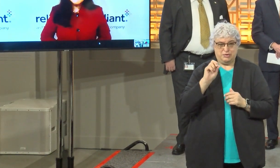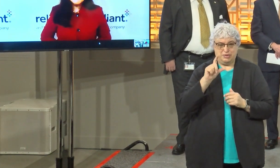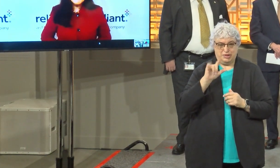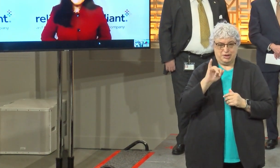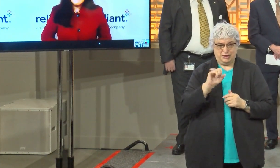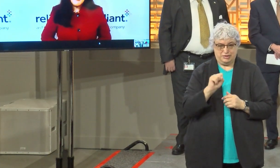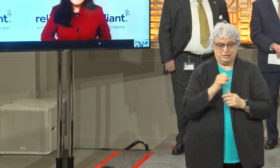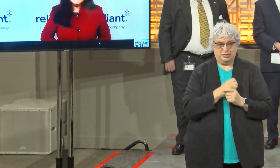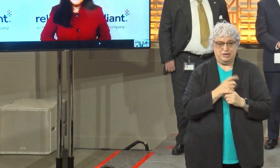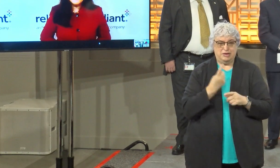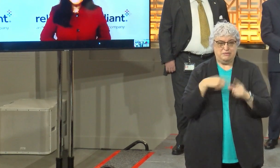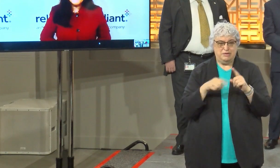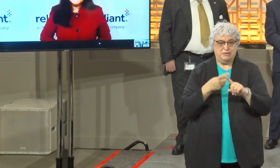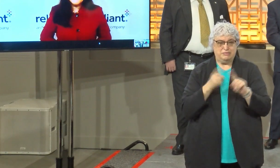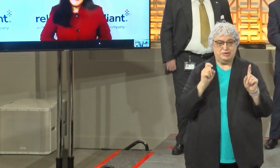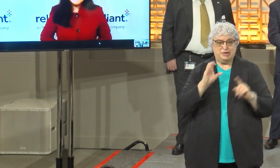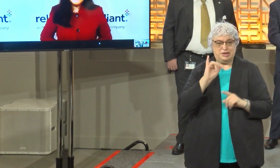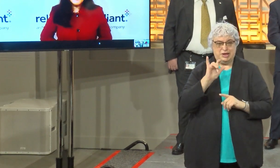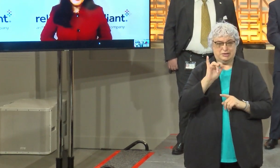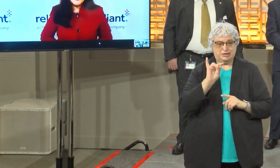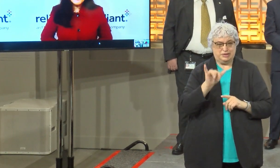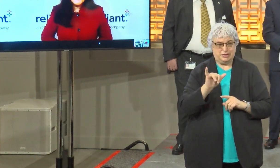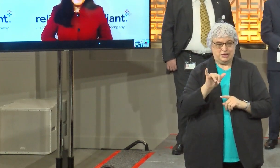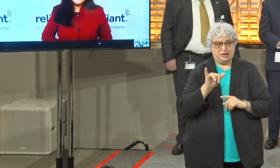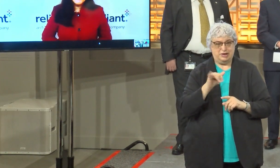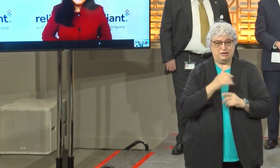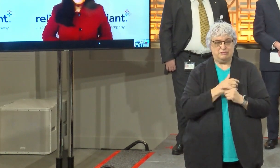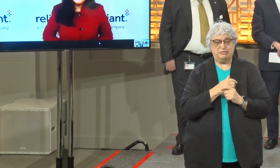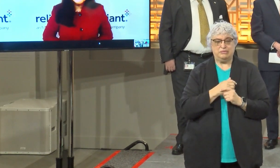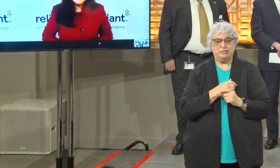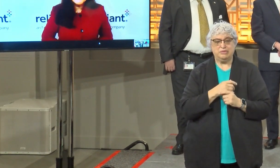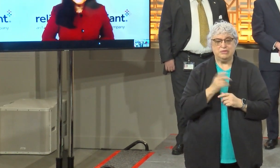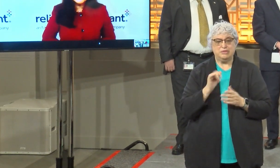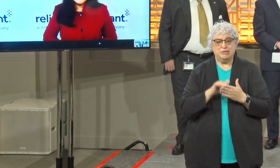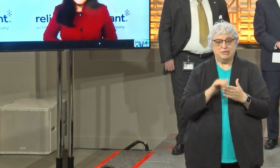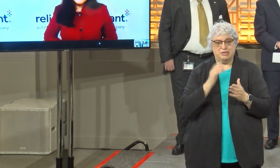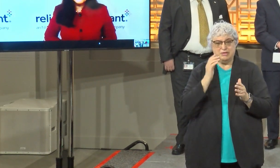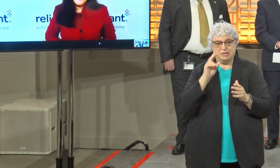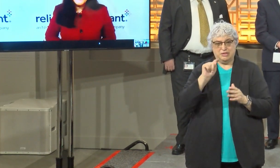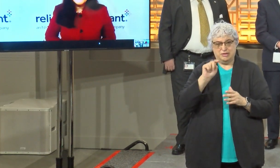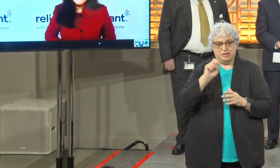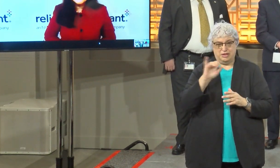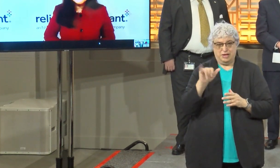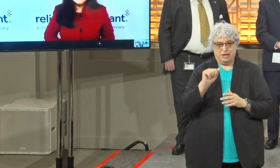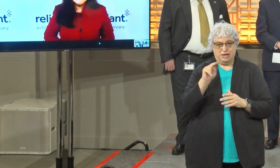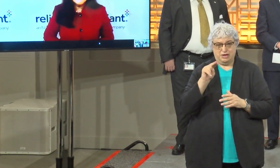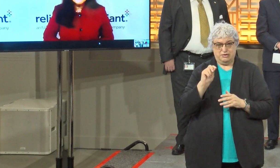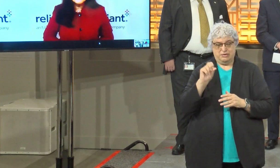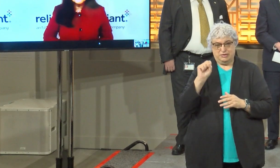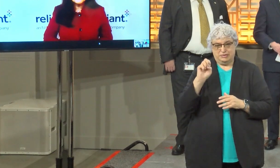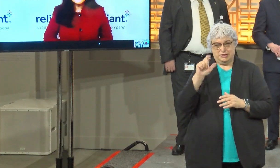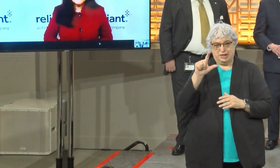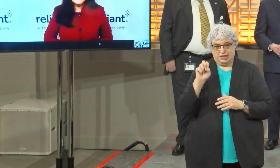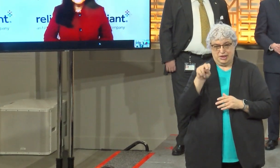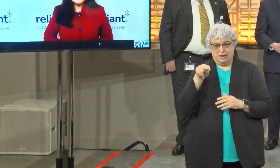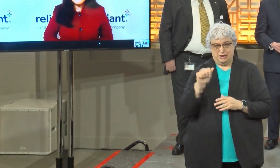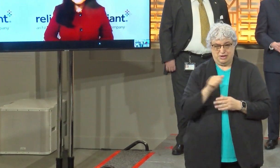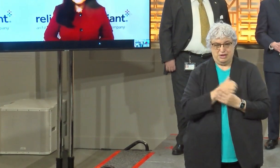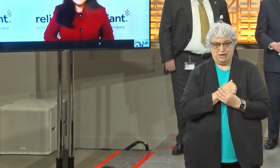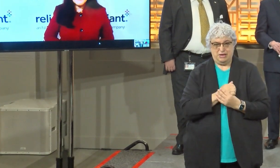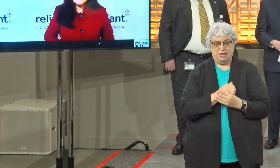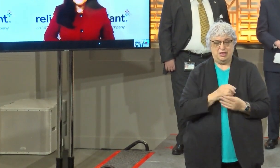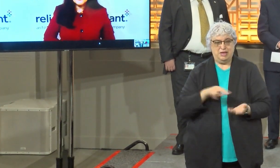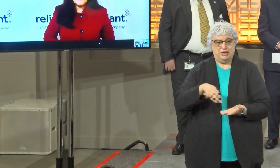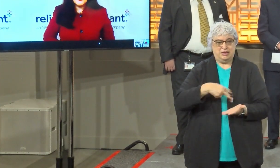Texas City native who spent the last few years paying tribute to Tejano icon Selena. Dance